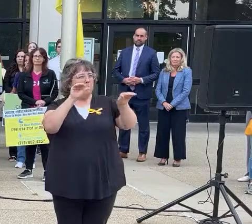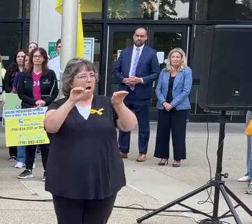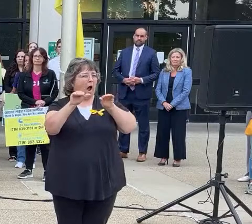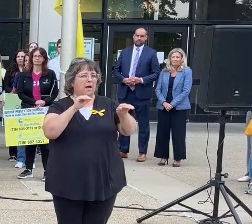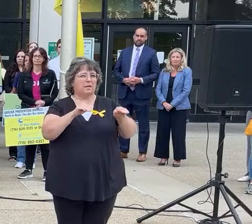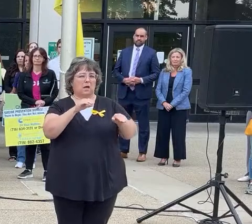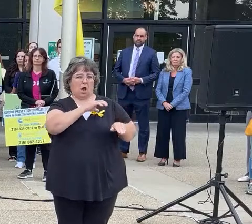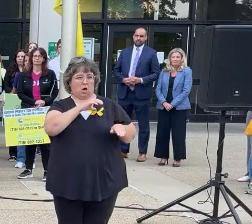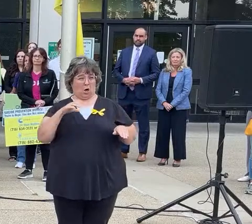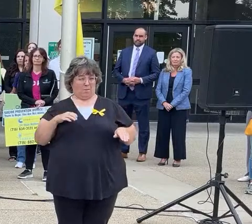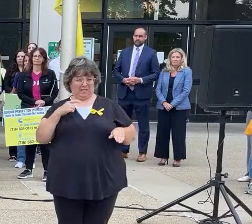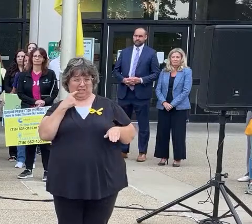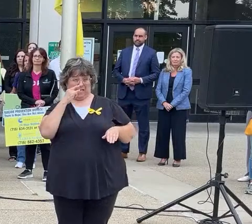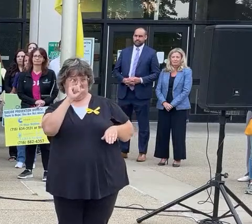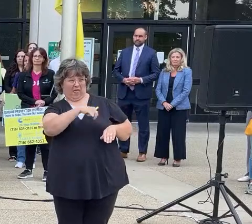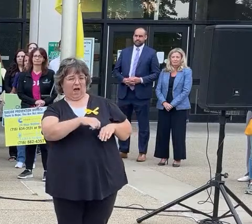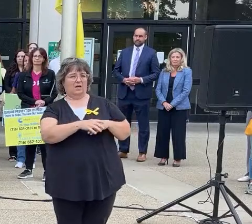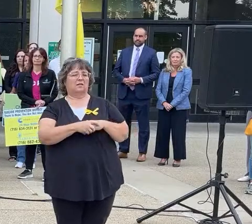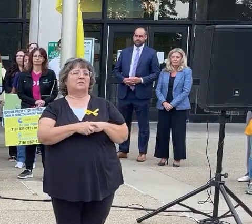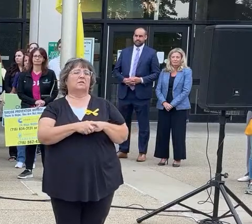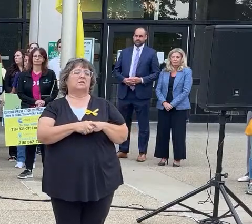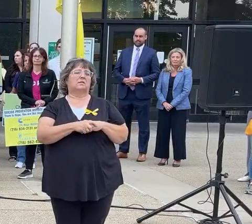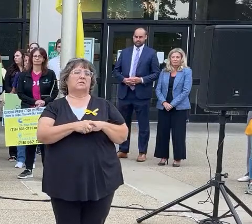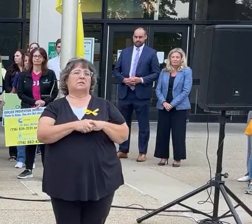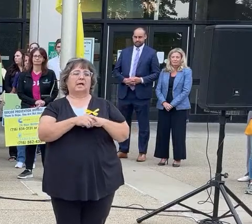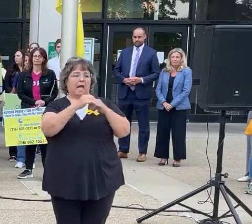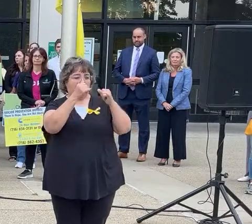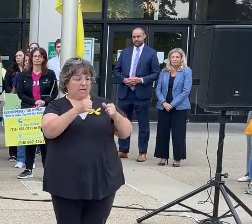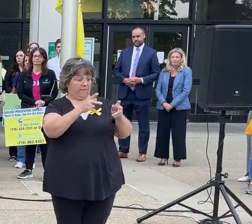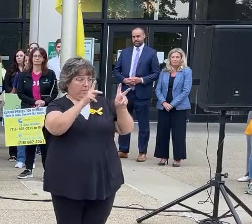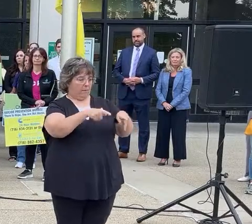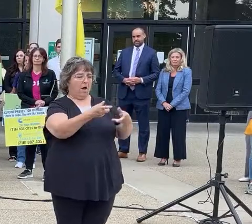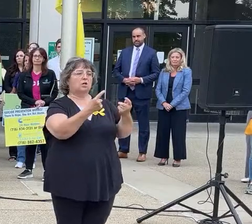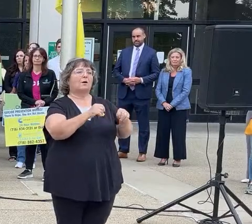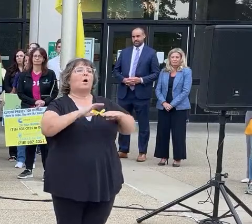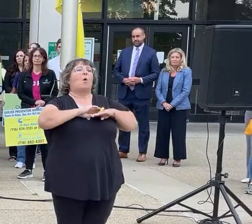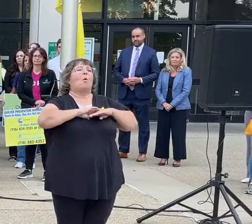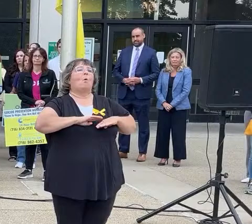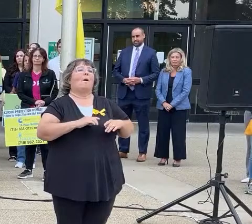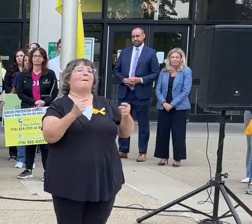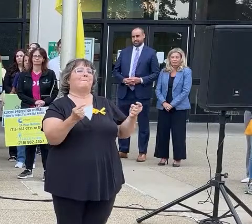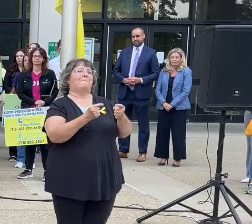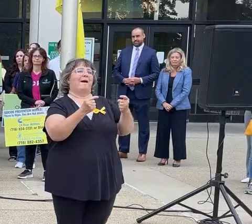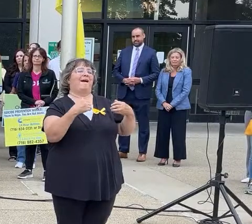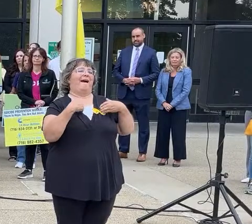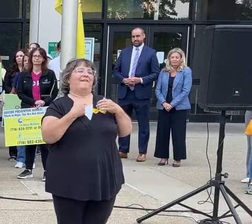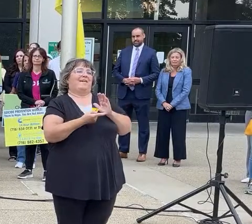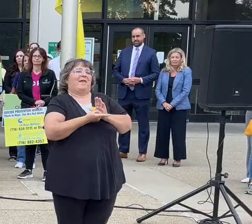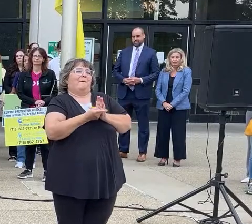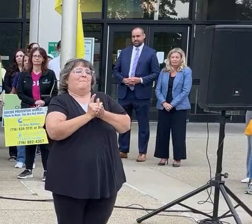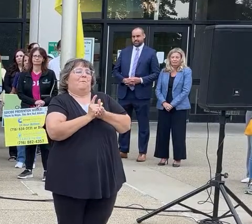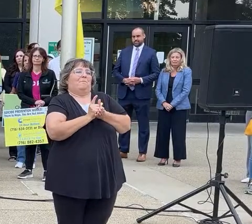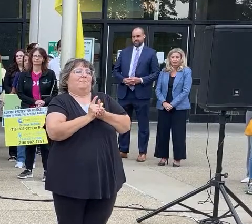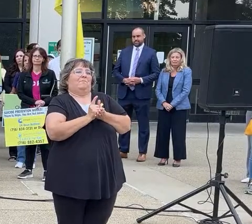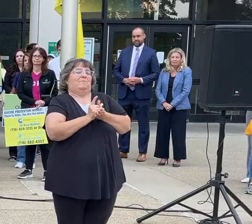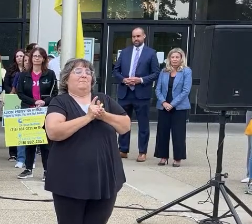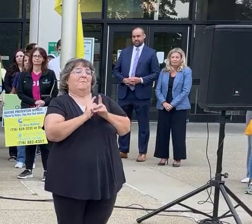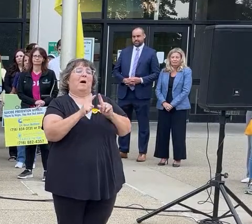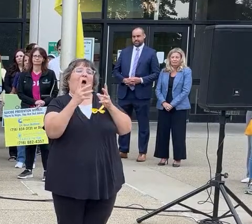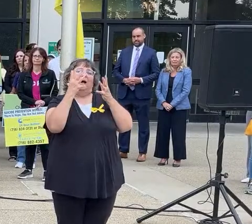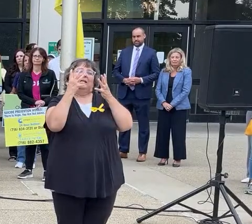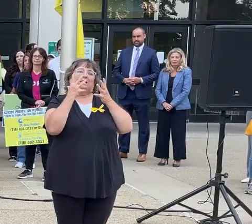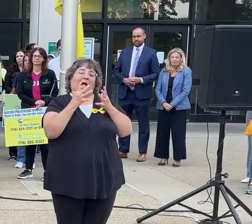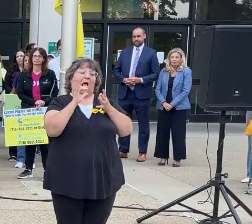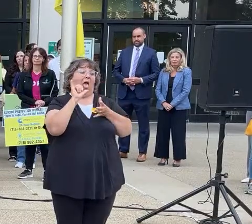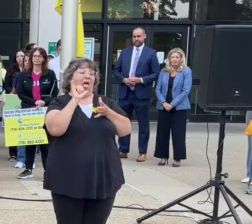as Commissioner O'Brien said, that the individual is just trying to alleviate the pain they have at their moment. Unfortunately,